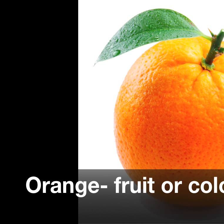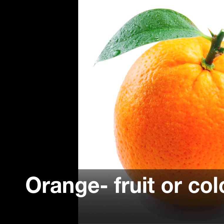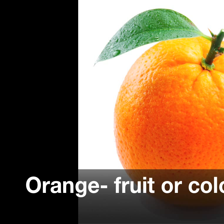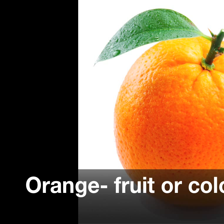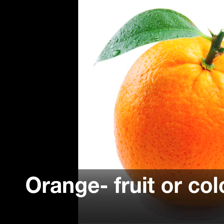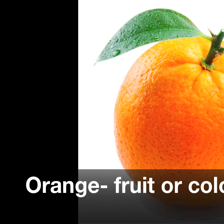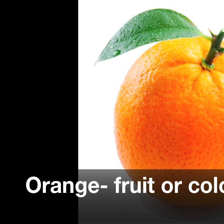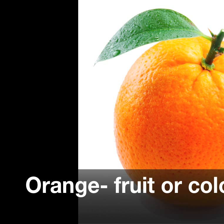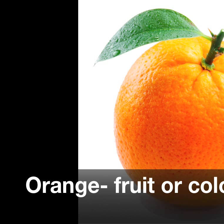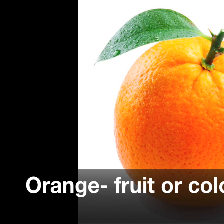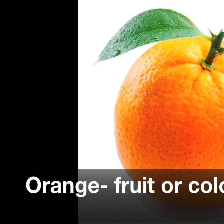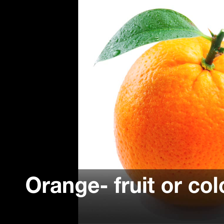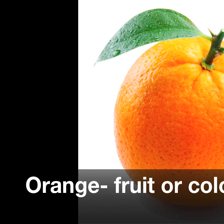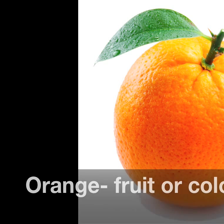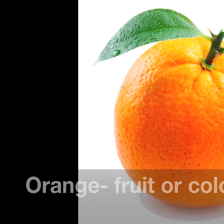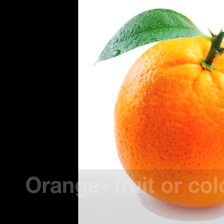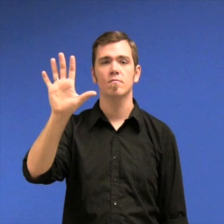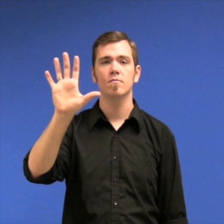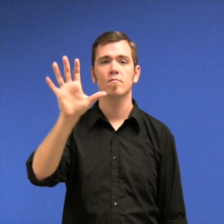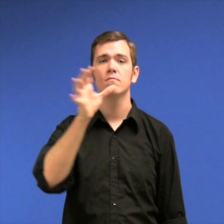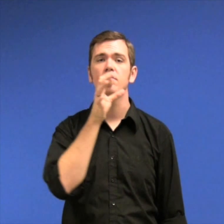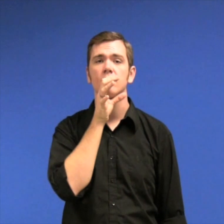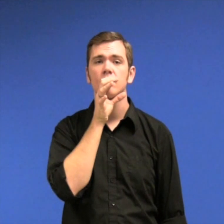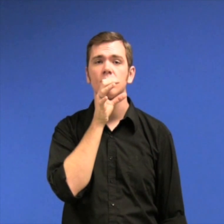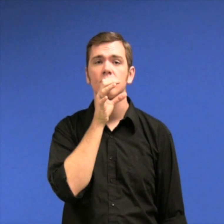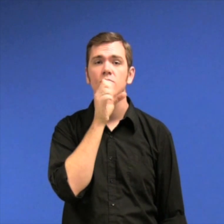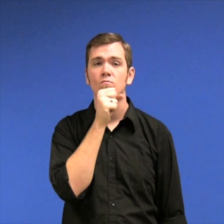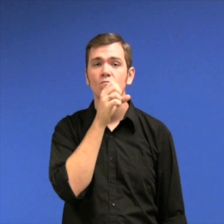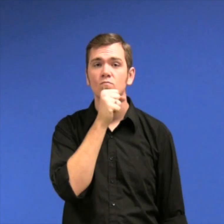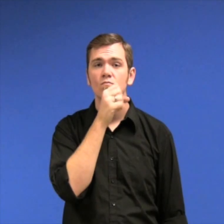the fruit or the color. The sign is orange.